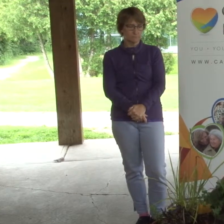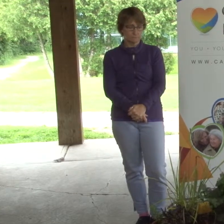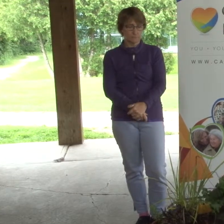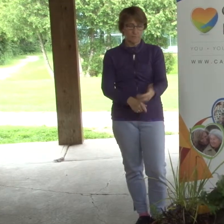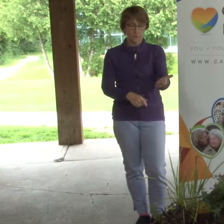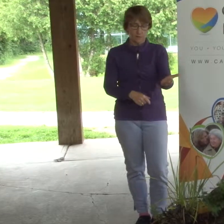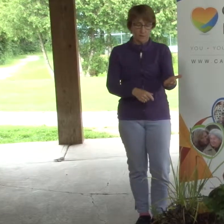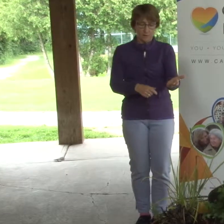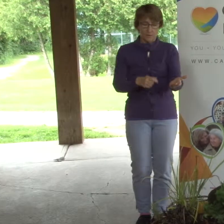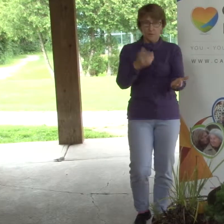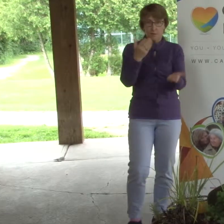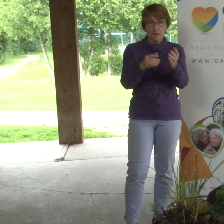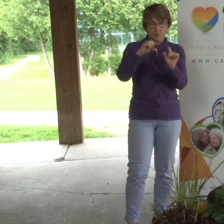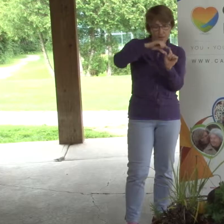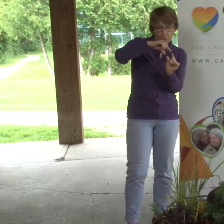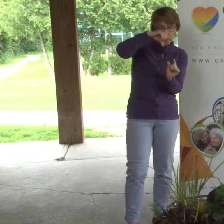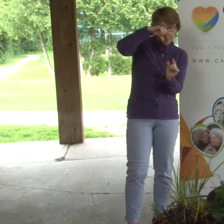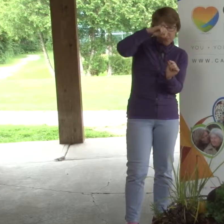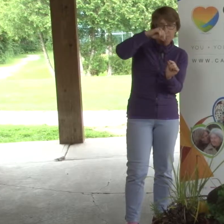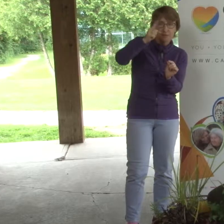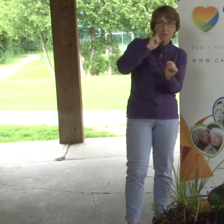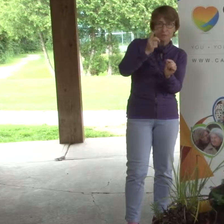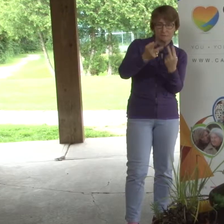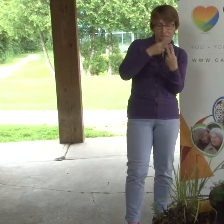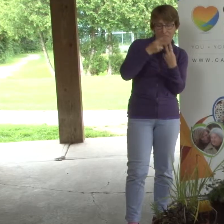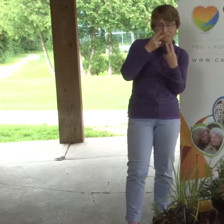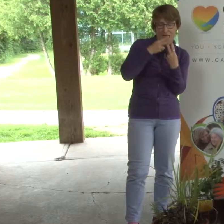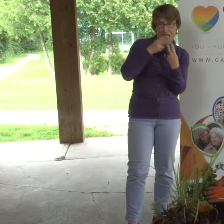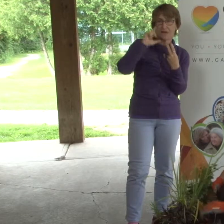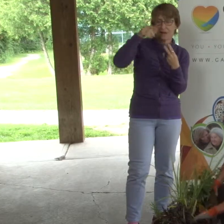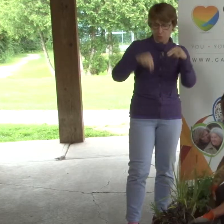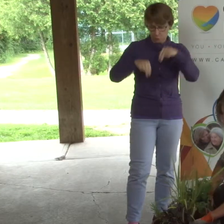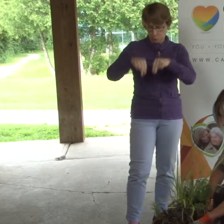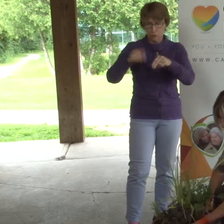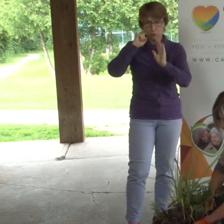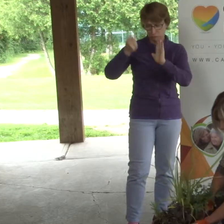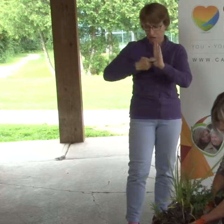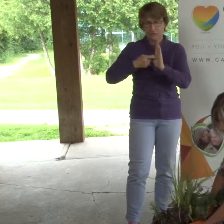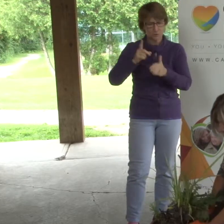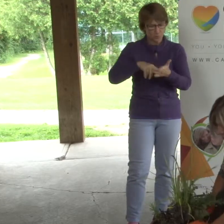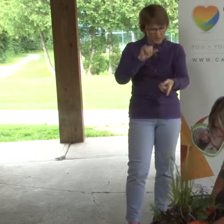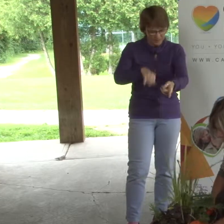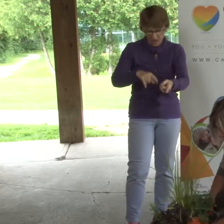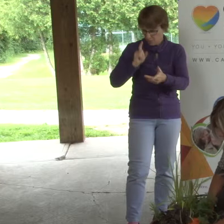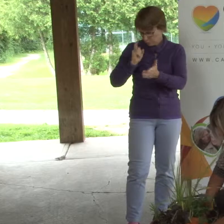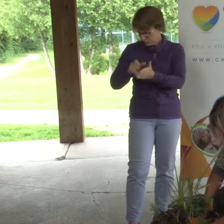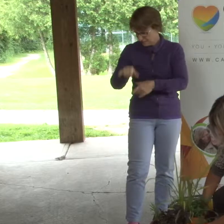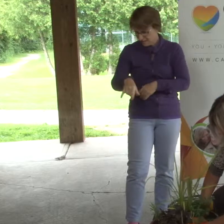Now you may want to keep your signs so that you recognize what the plants are after they've been planted, or if you recognize